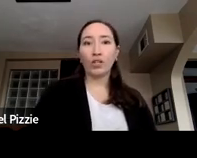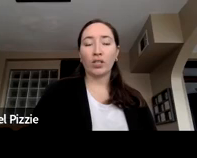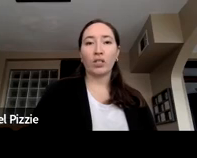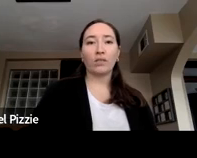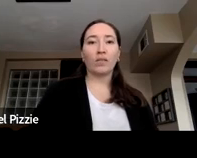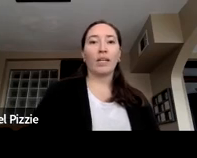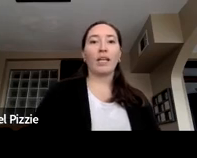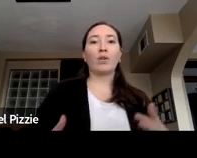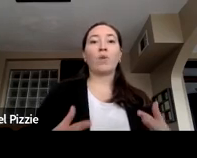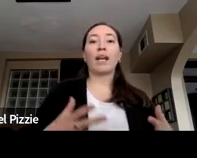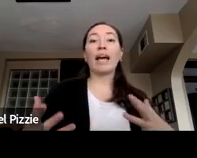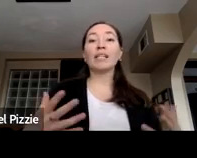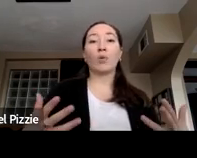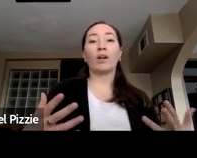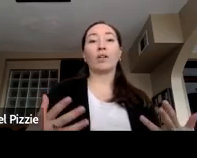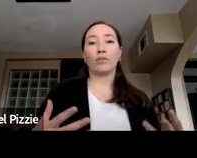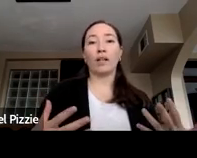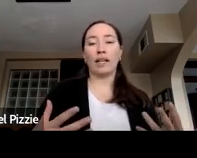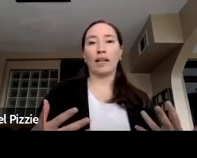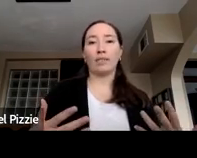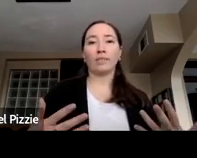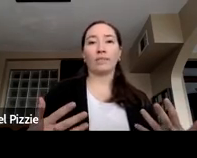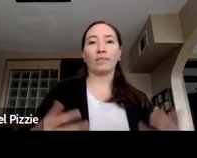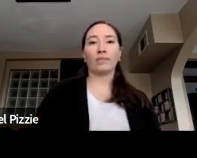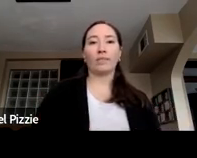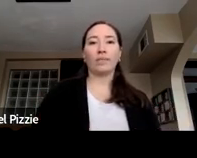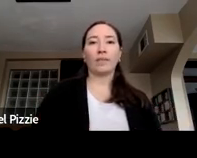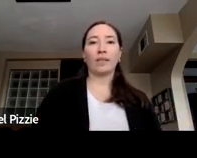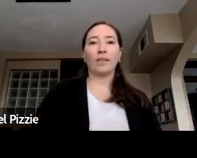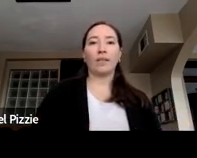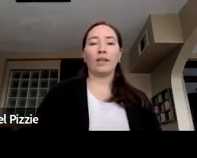So first, if you want to export your raw data,